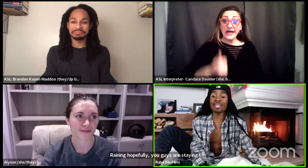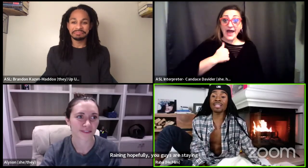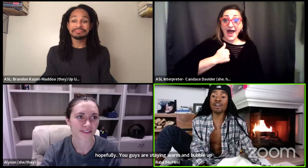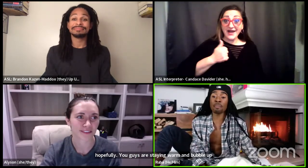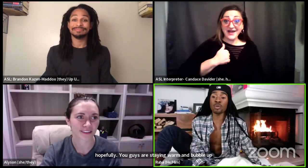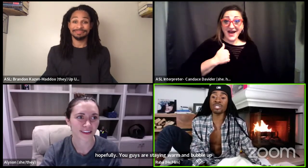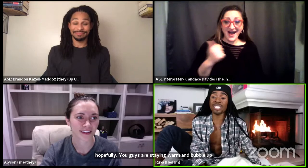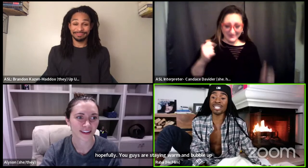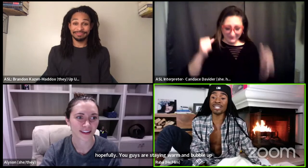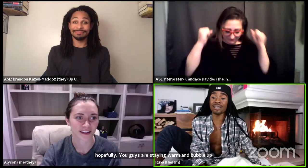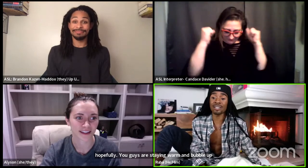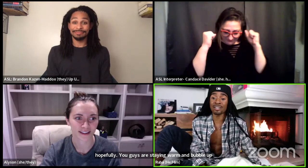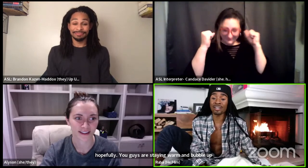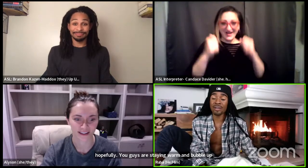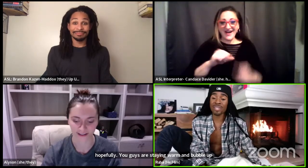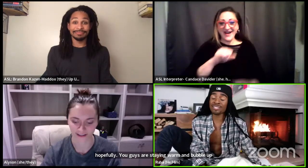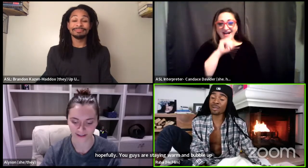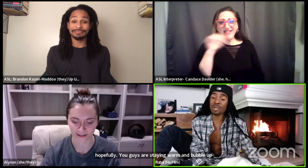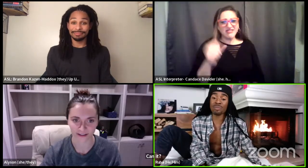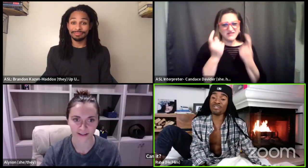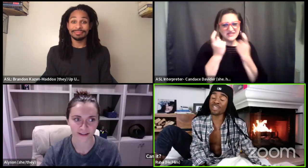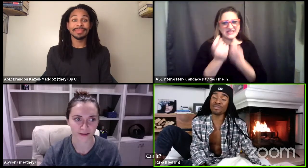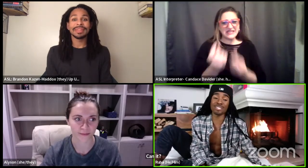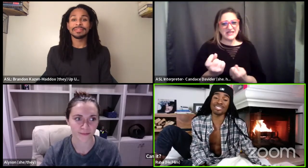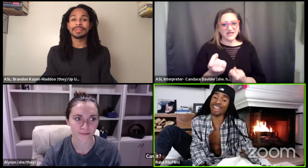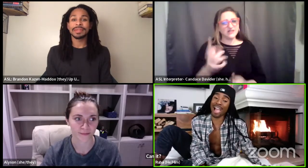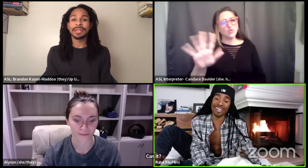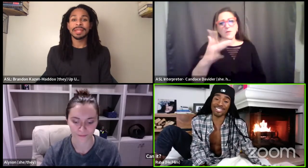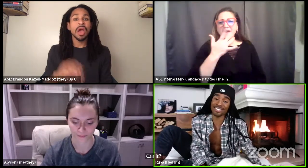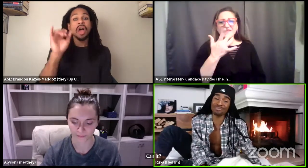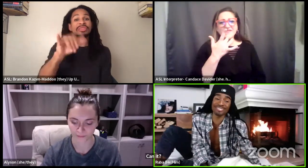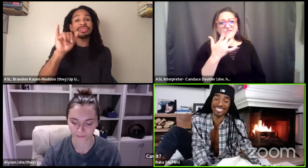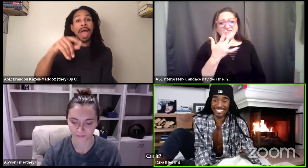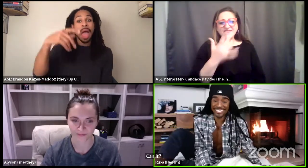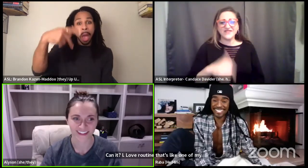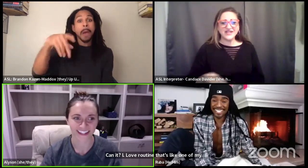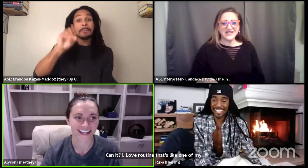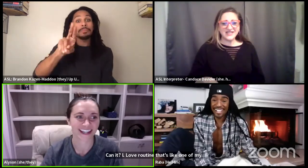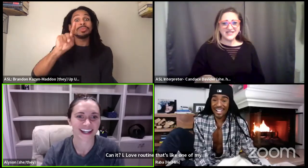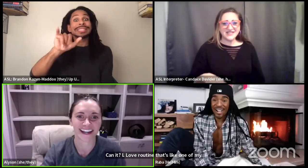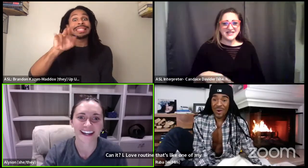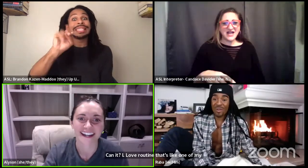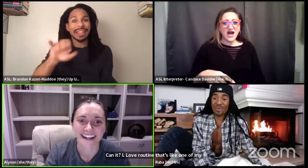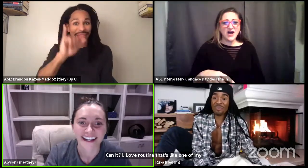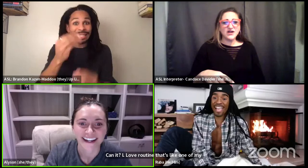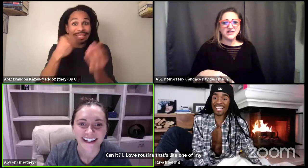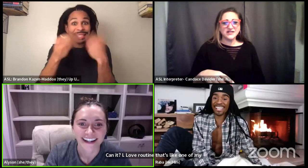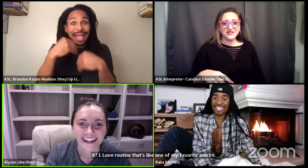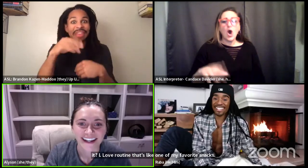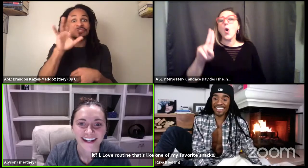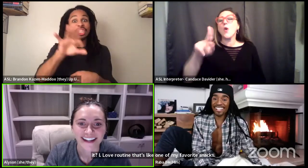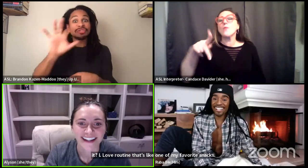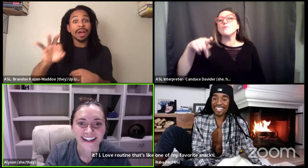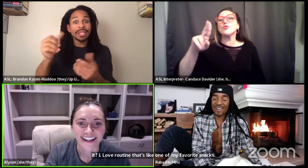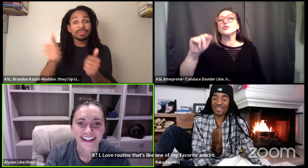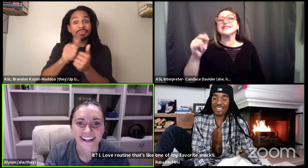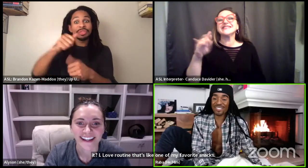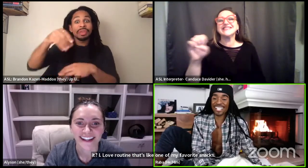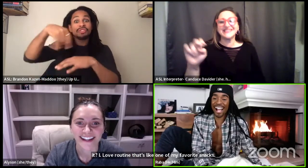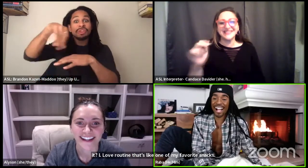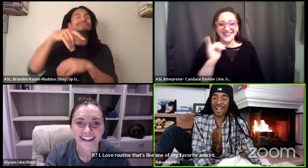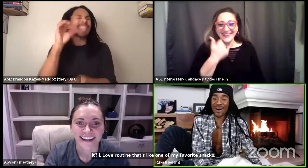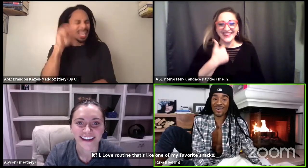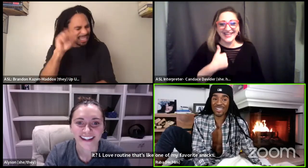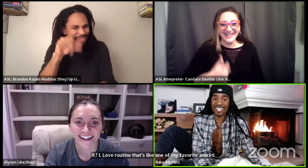Canada, I love poutine. That's like one of my favorite snacks. We have Quebec, we